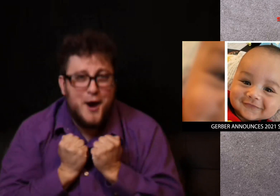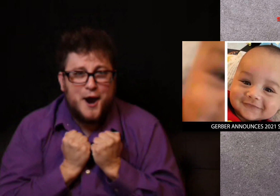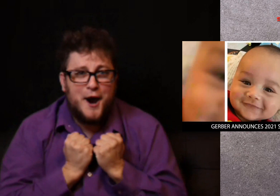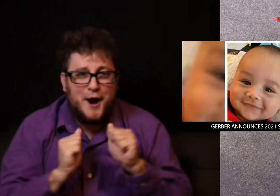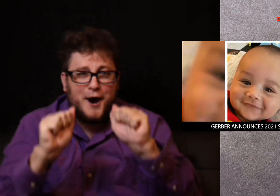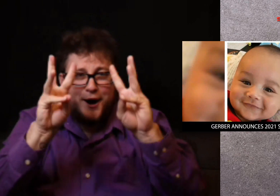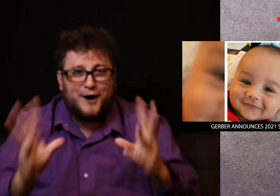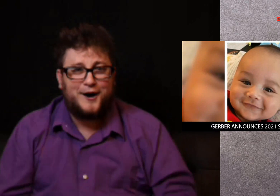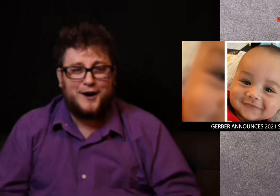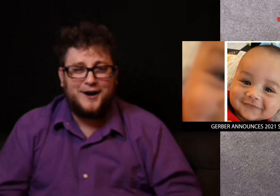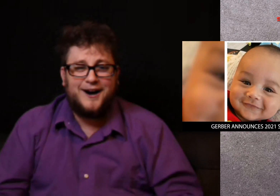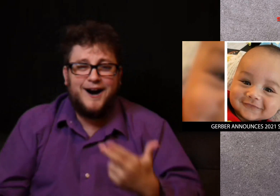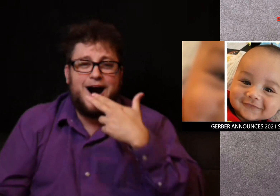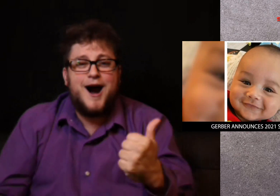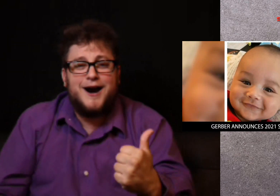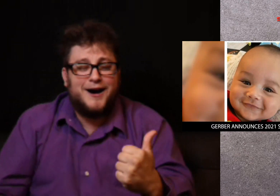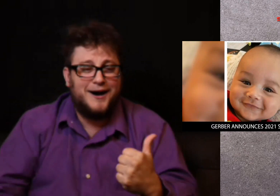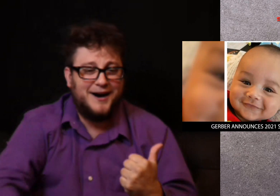Awww. What